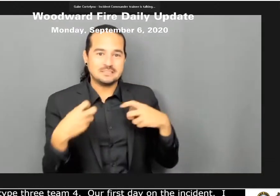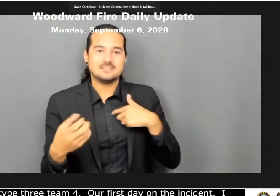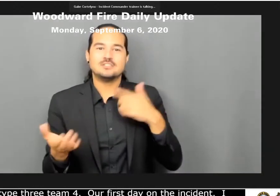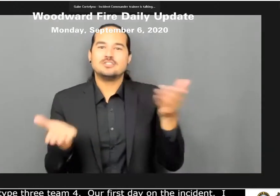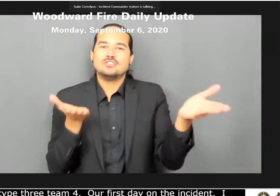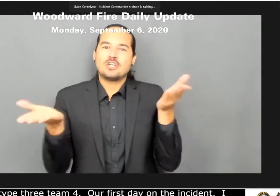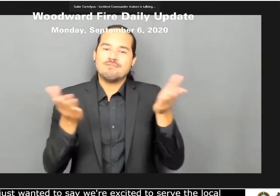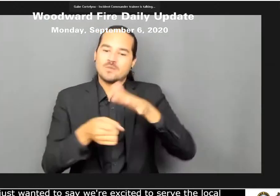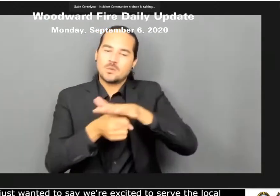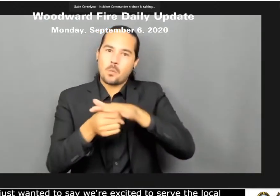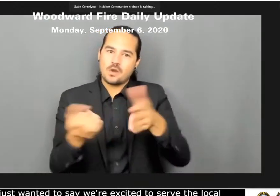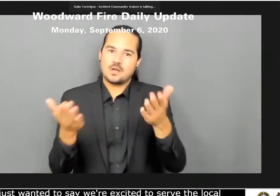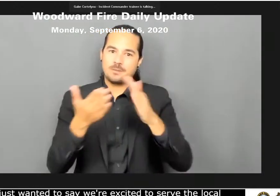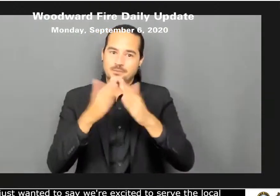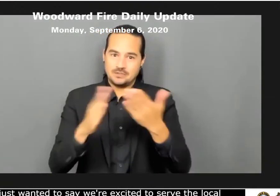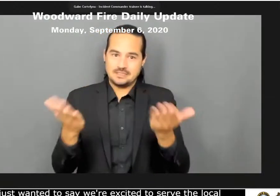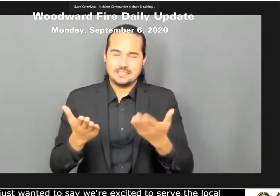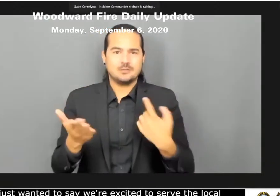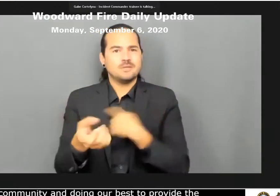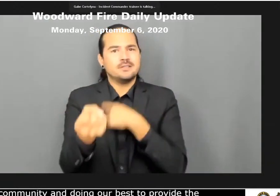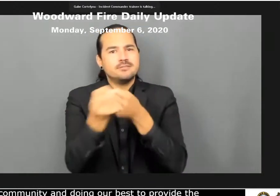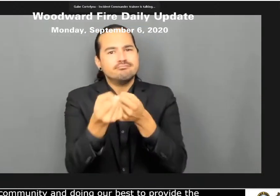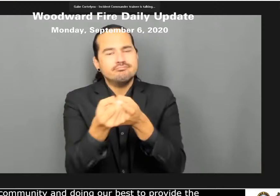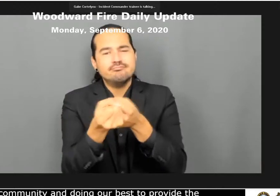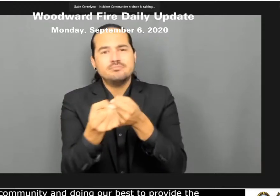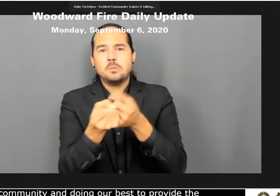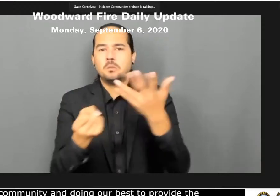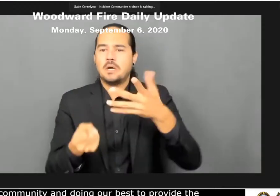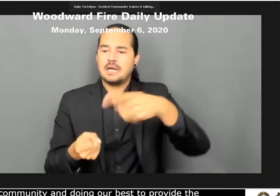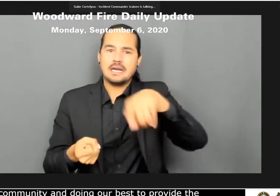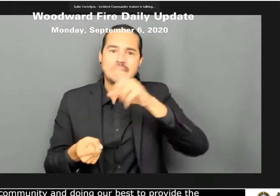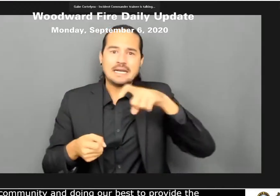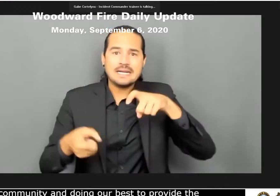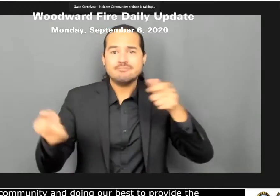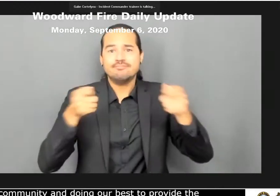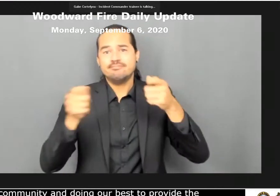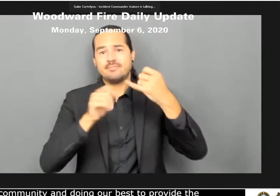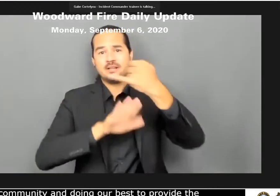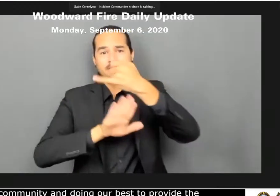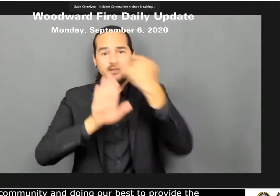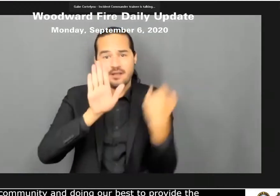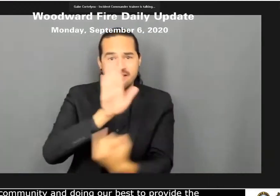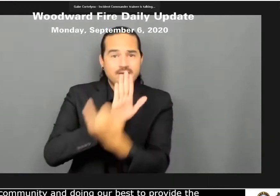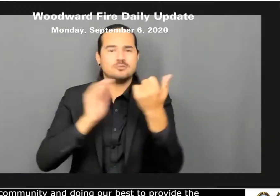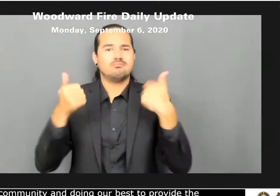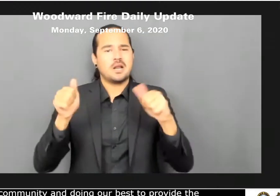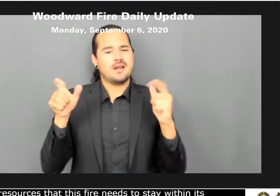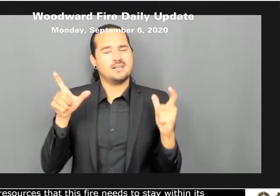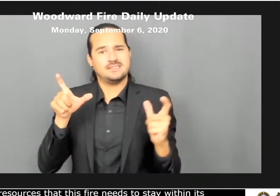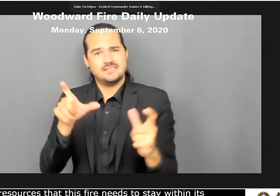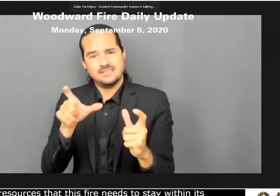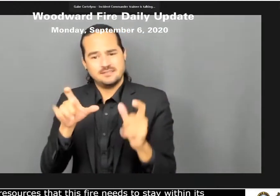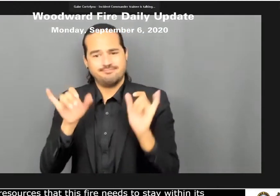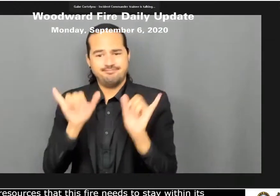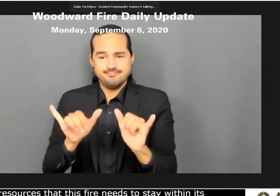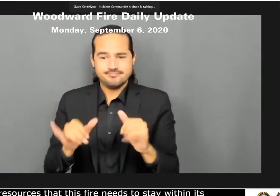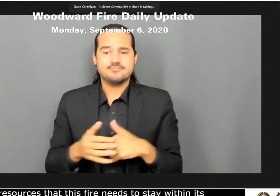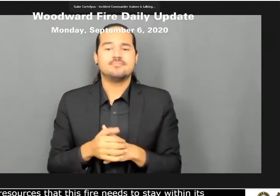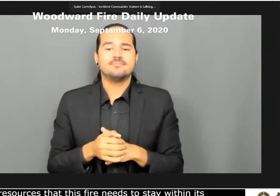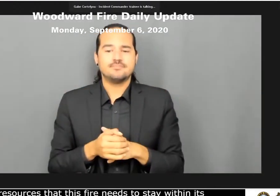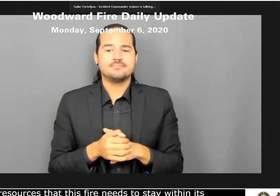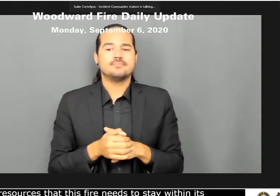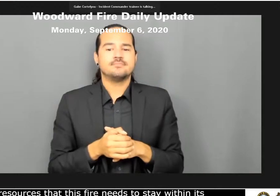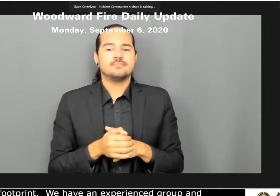that this fire needs to stay within its footprint. We have an experienced group, an organized team here that's used to dealing with a